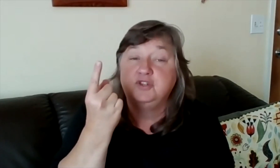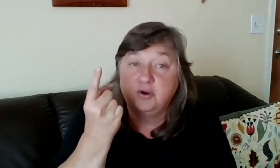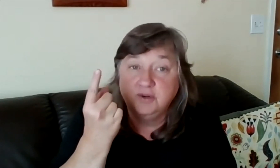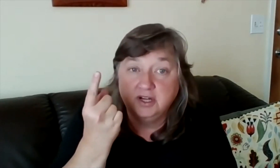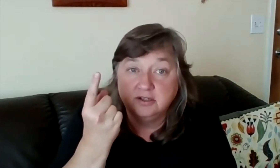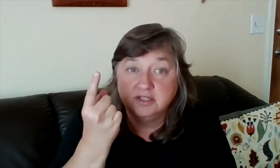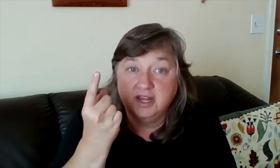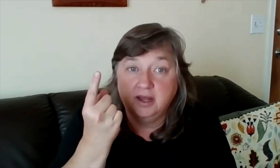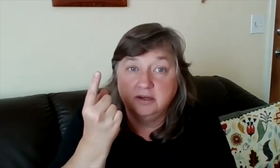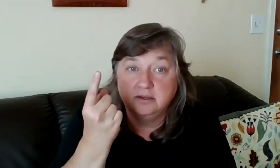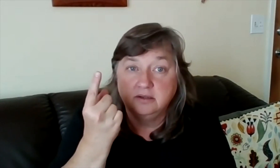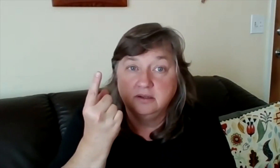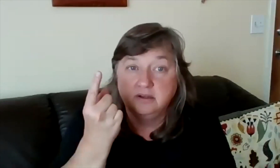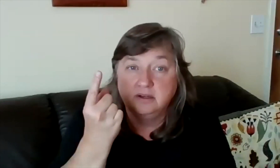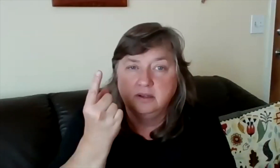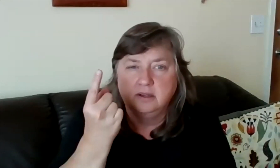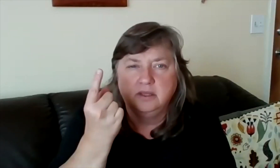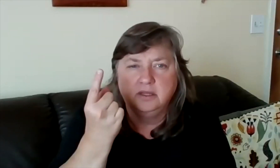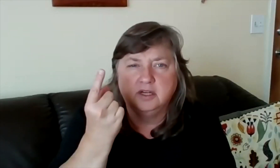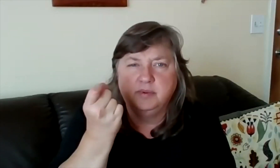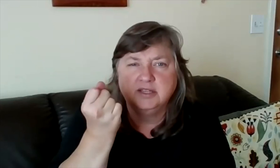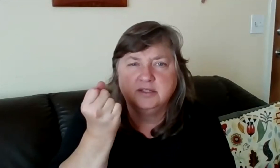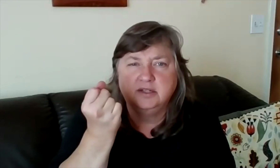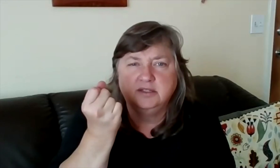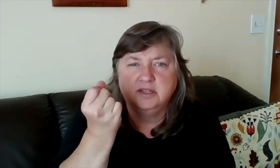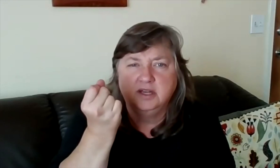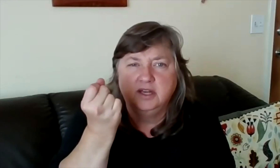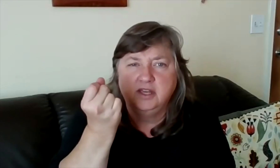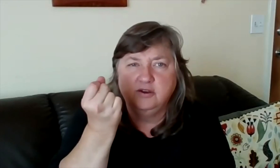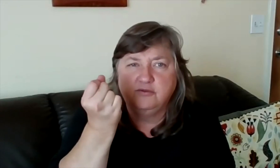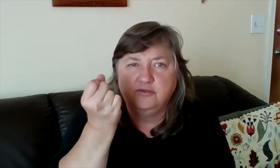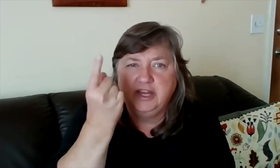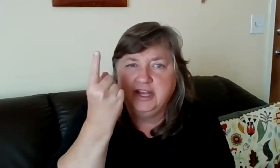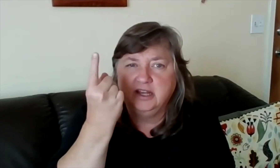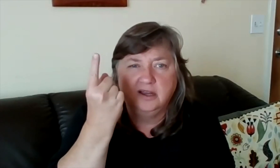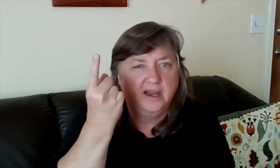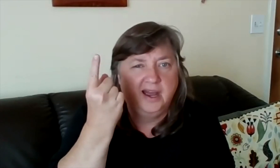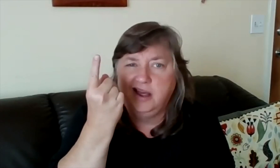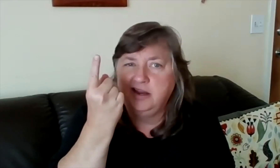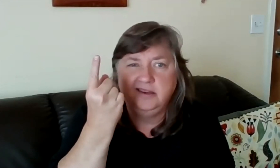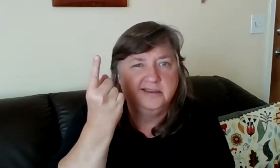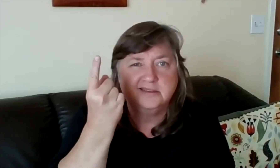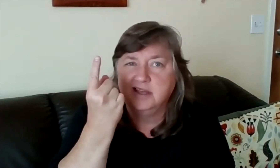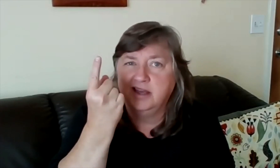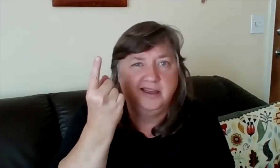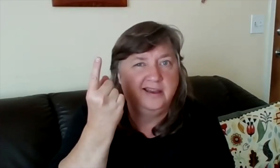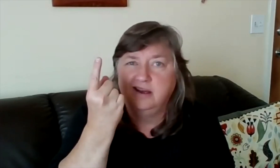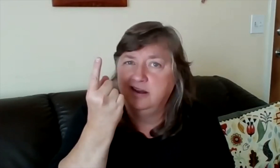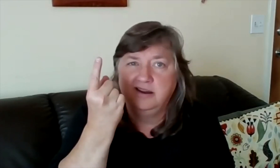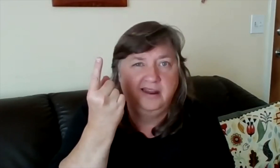don't understand, you look puzzled, you flick and you say no.